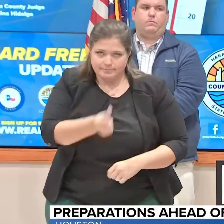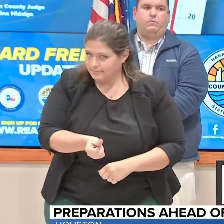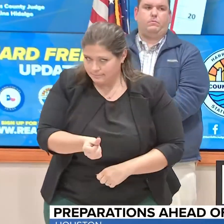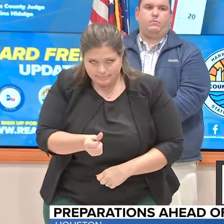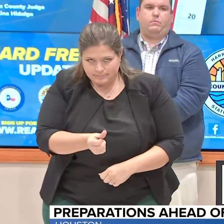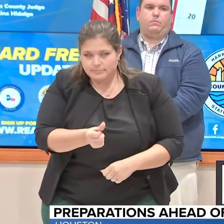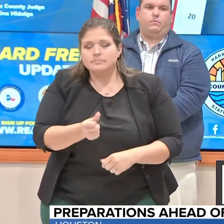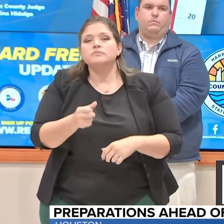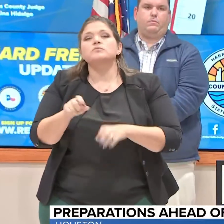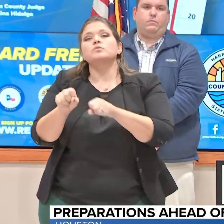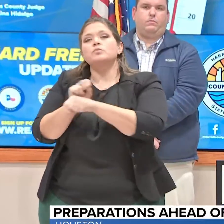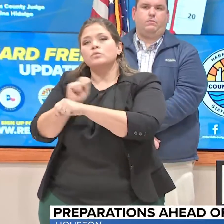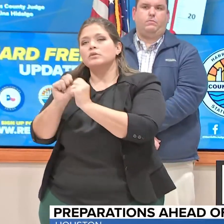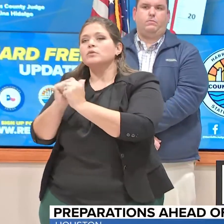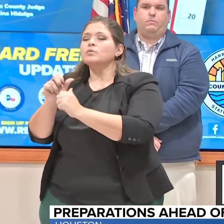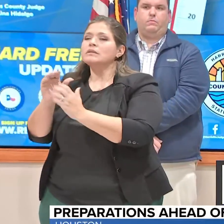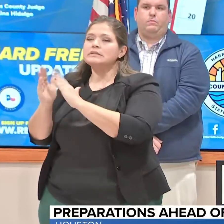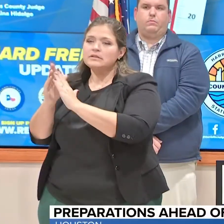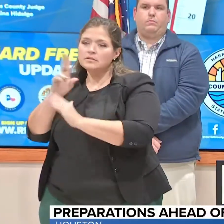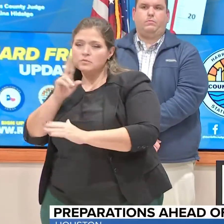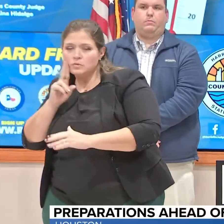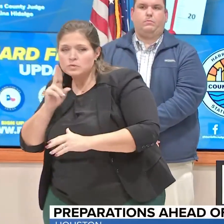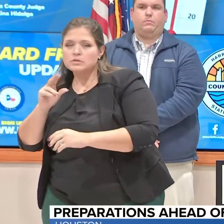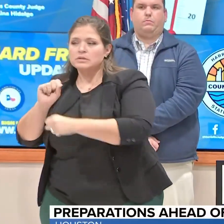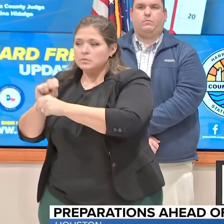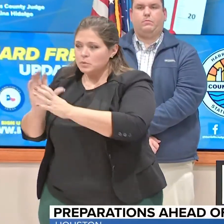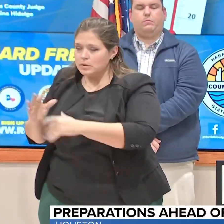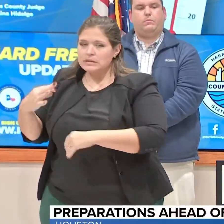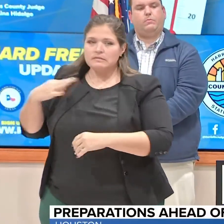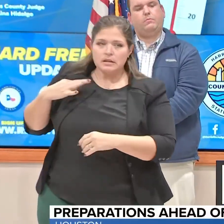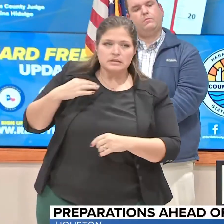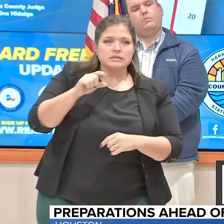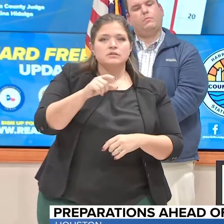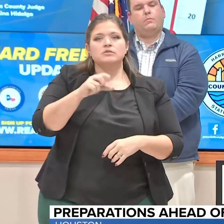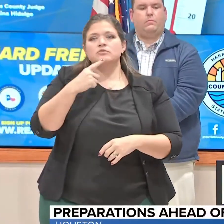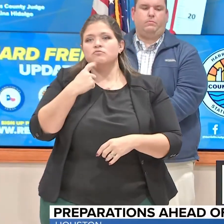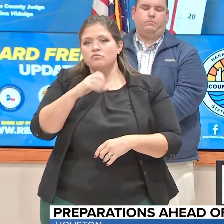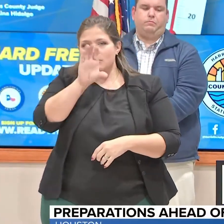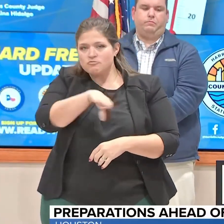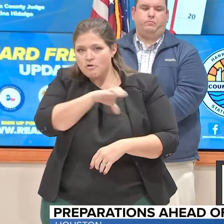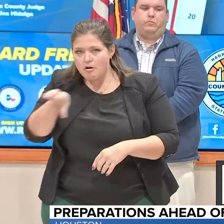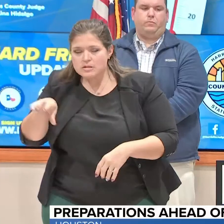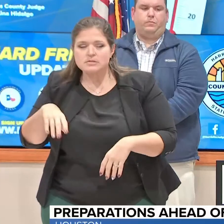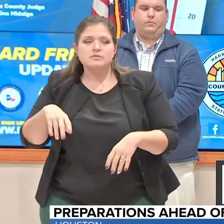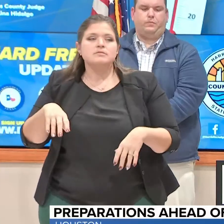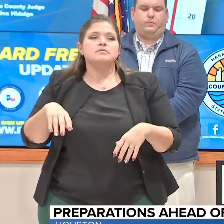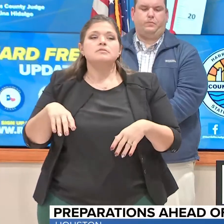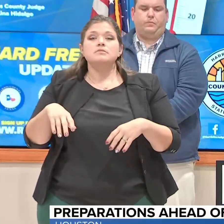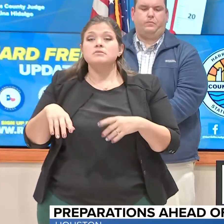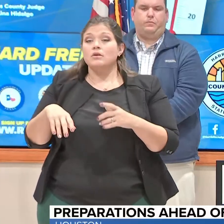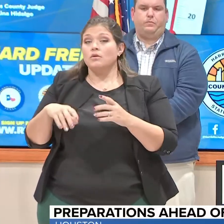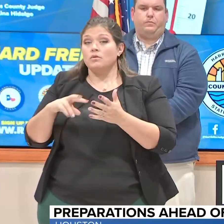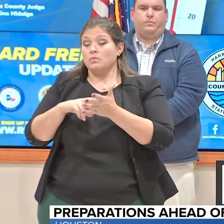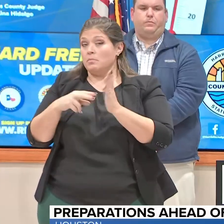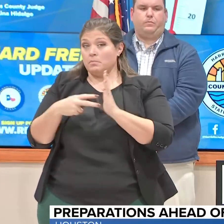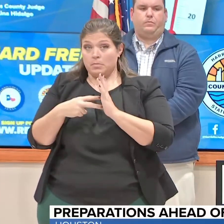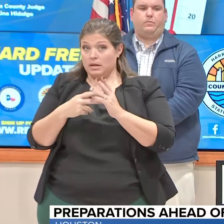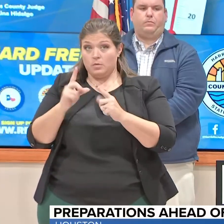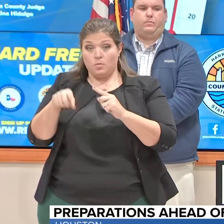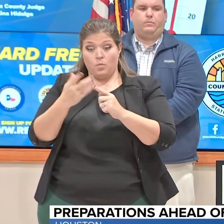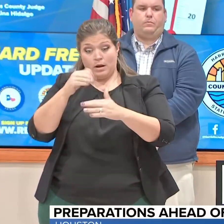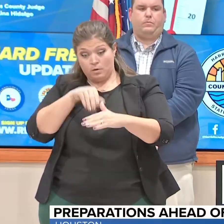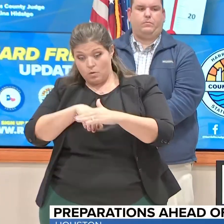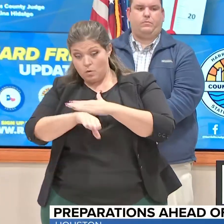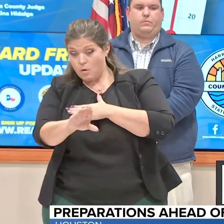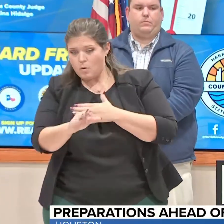collaboration with City of Houston employees, volunteers, the Red Cross, So in terms of what people can expect,